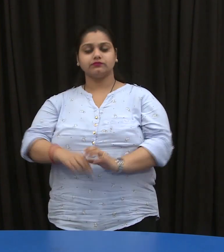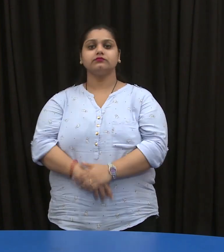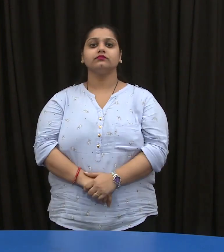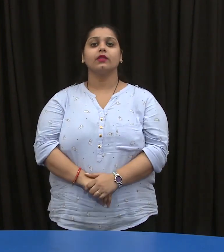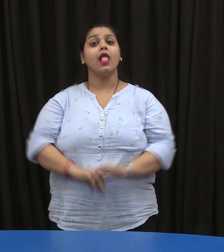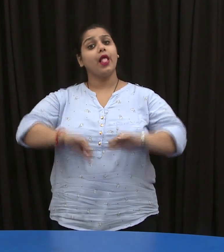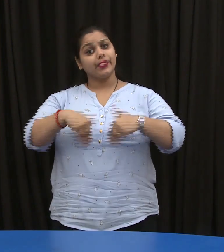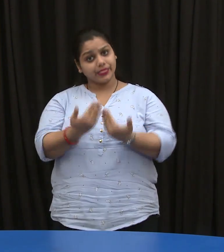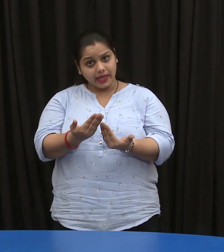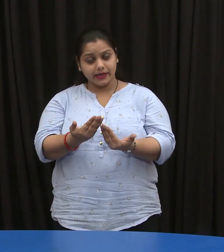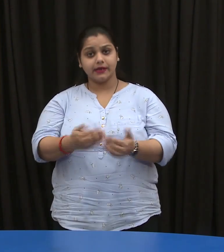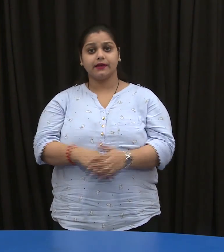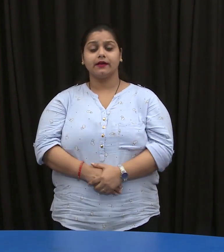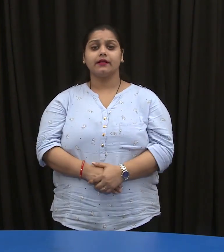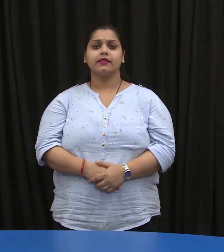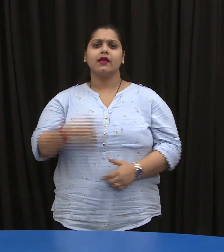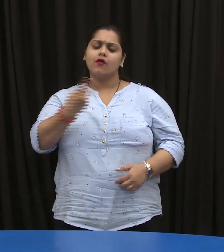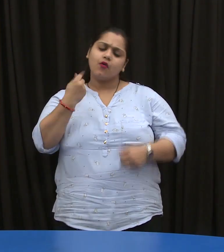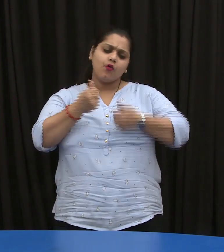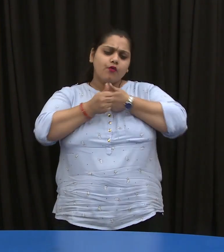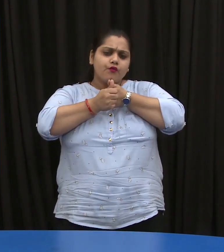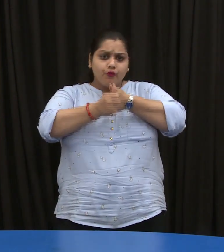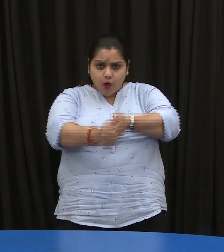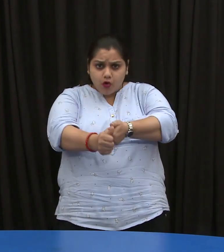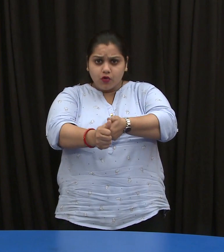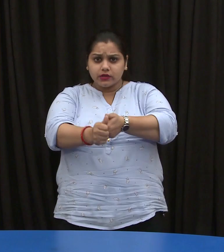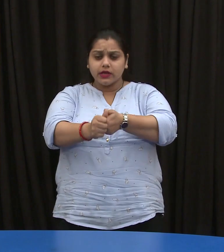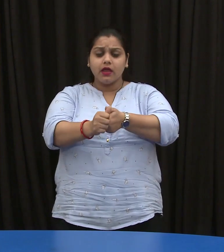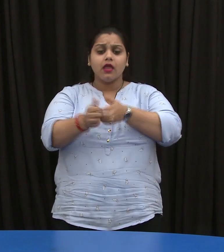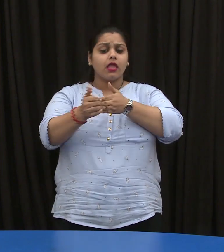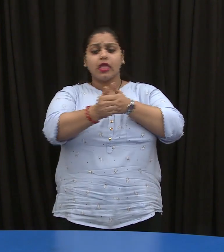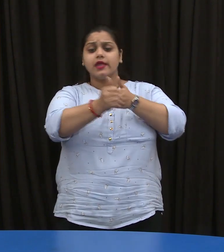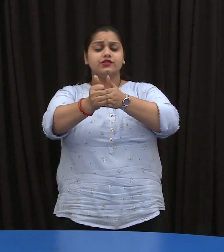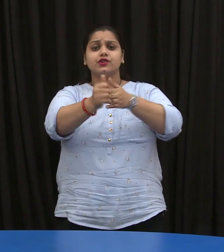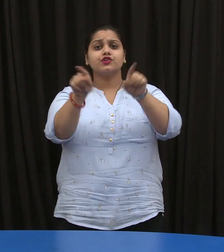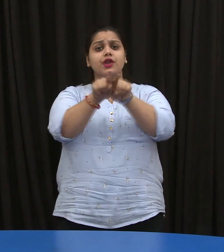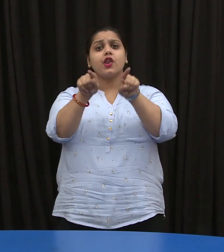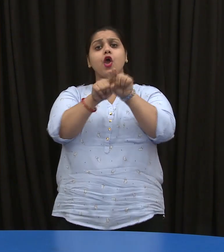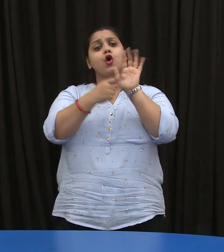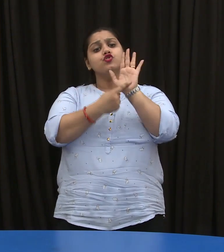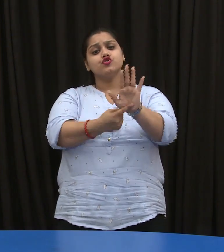and then we can follow the instructions as displayed on the screen.